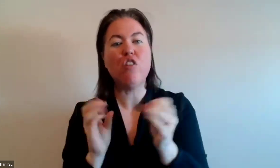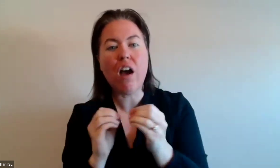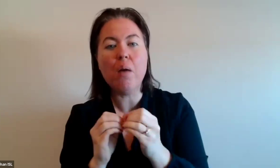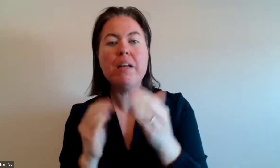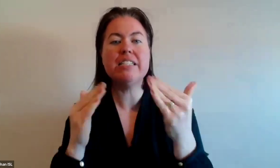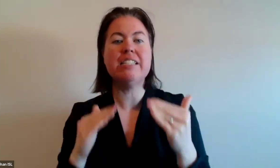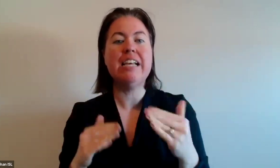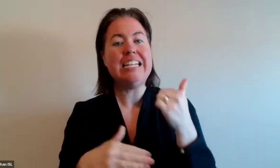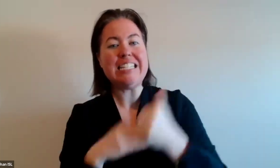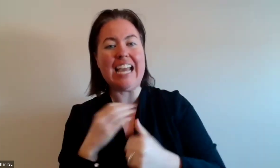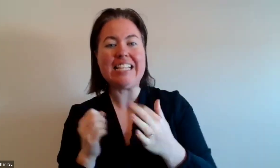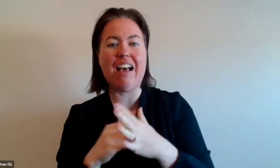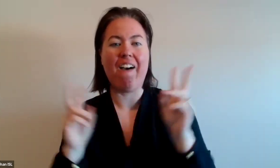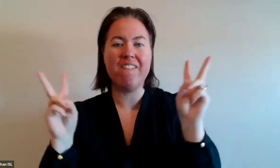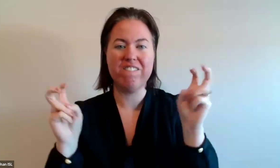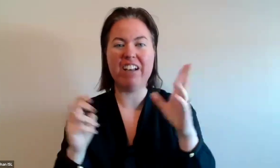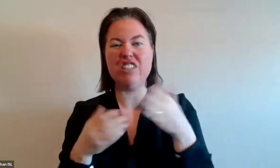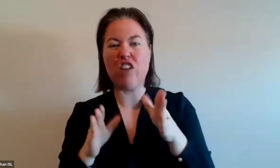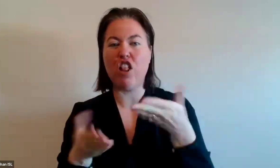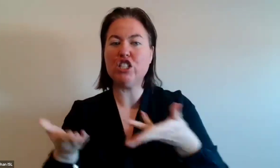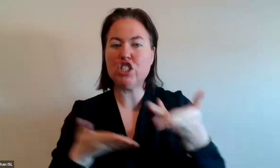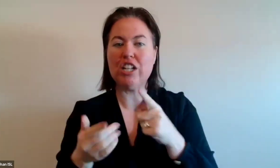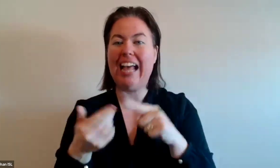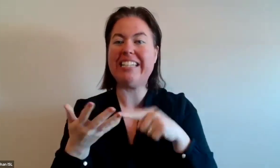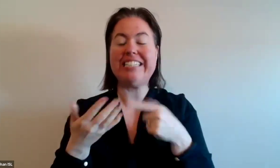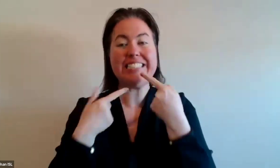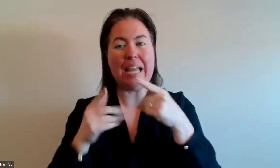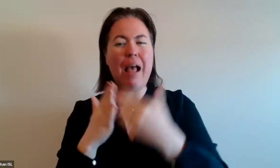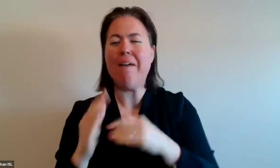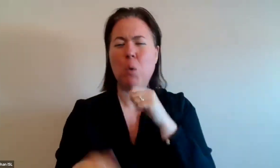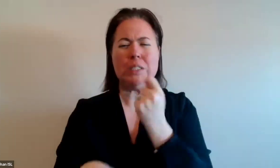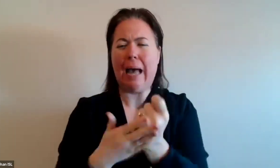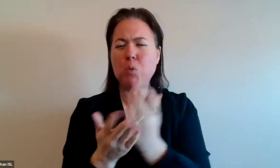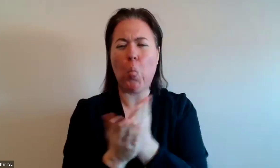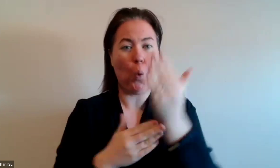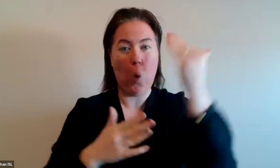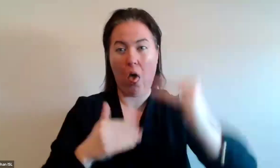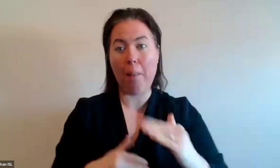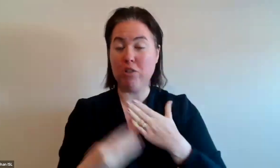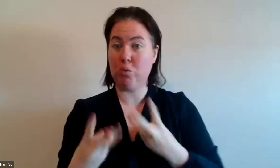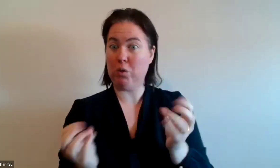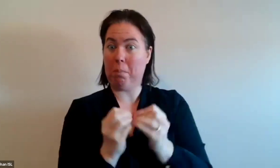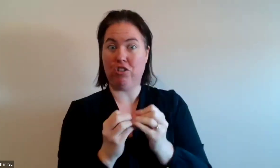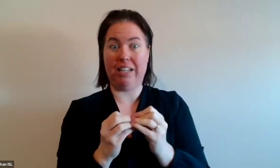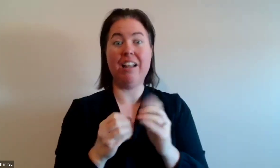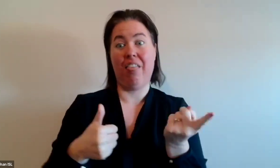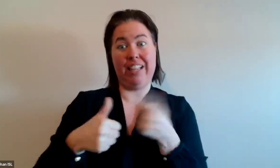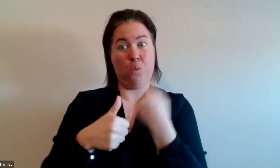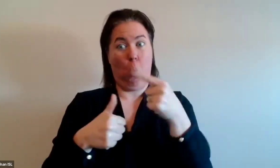statements. And I don't think we have time to go into that. I just wanted to say that this is one of the